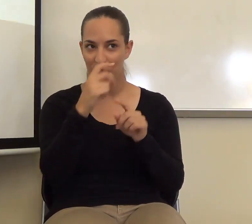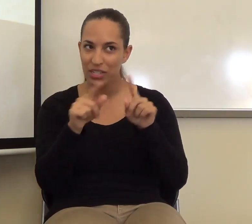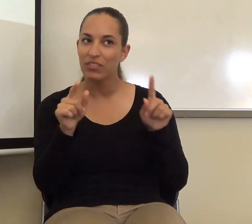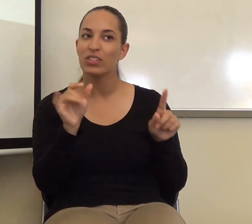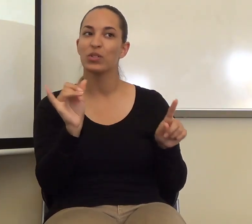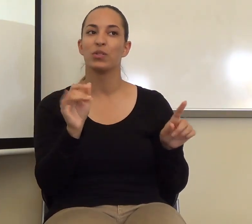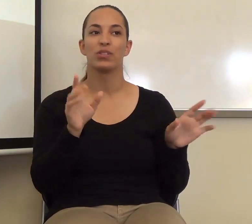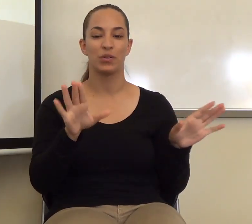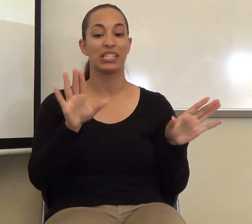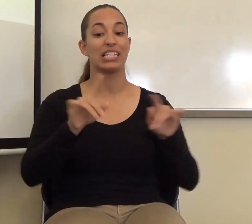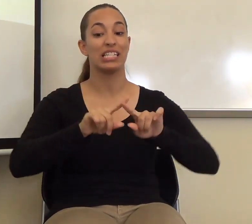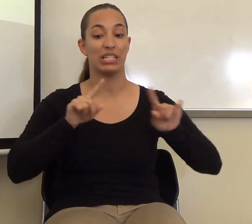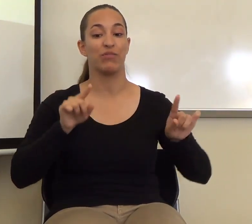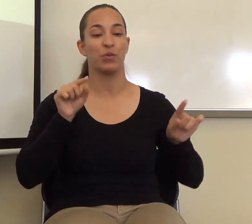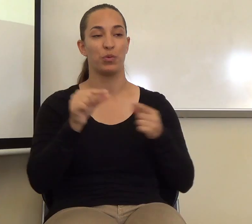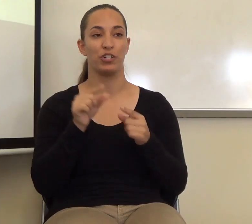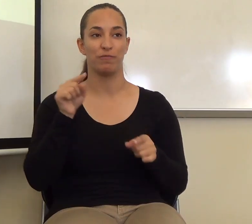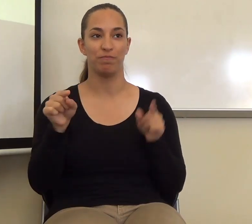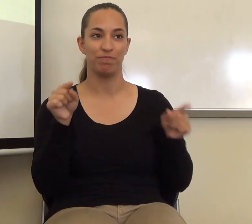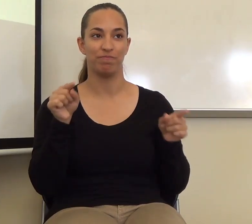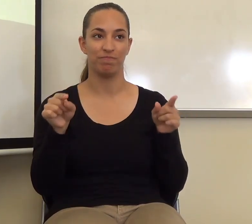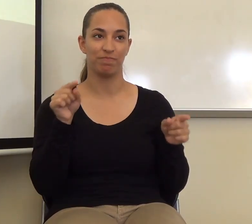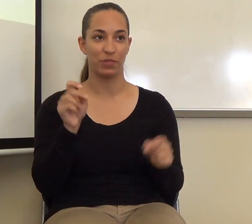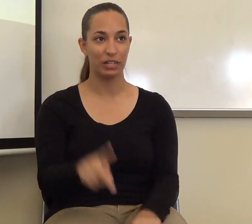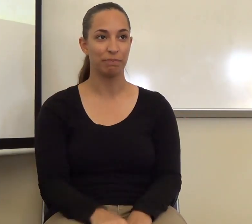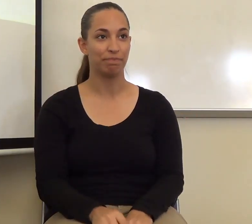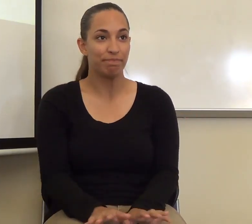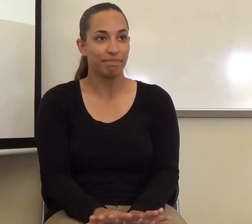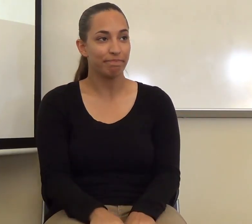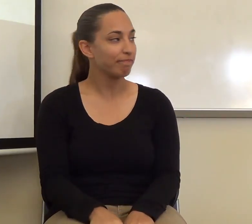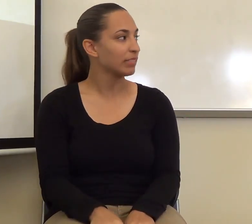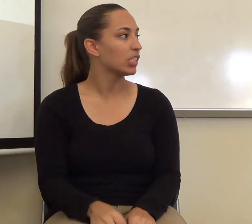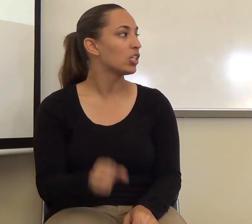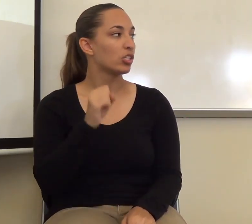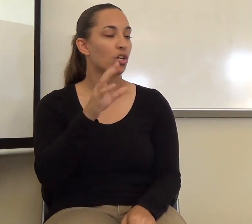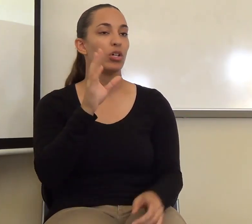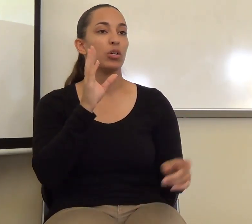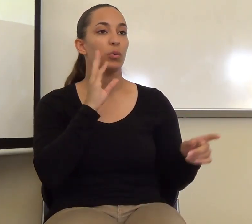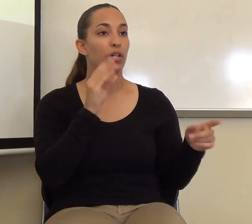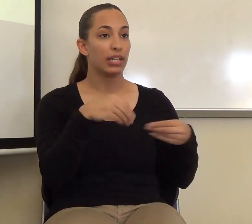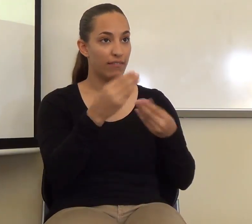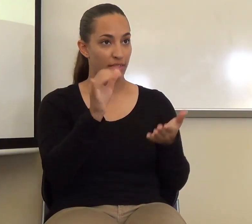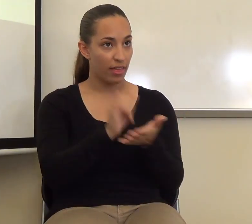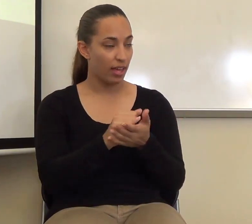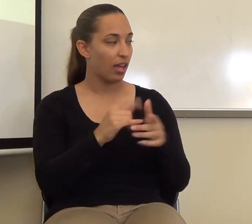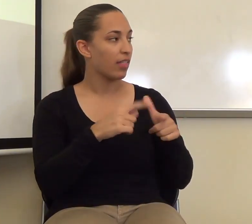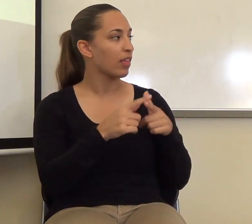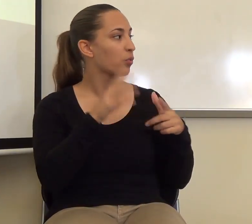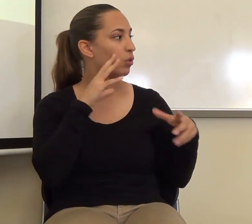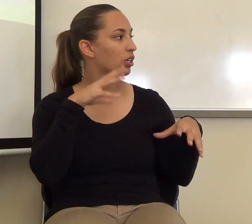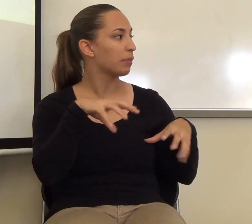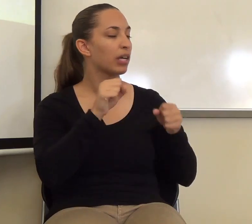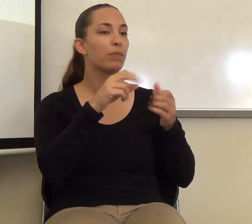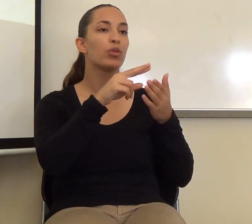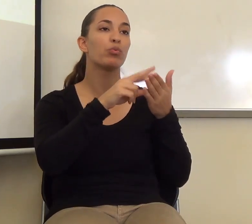And then you're going to come pick up the reading and writing assignment. And I just want to say, like I